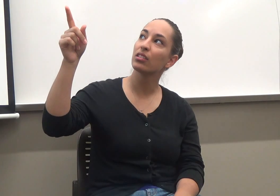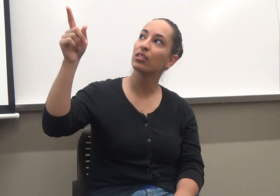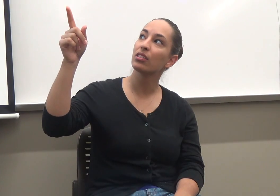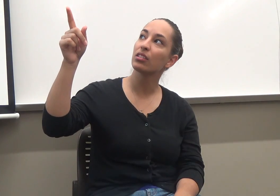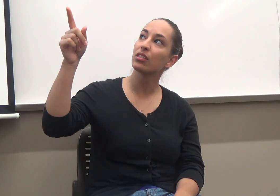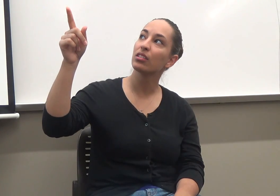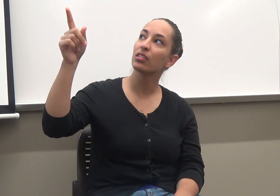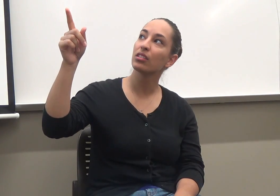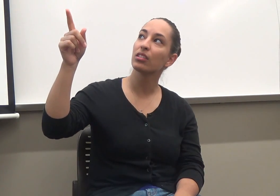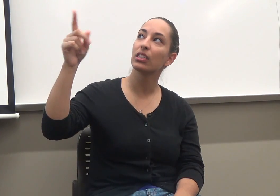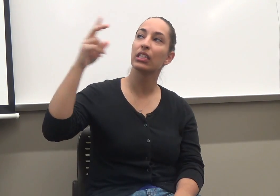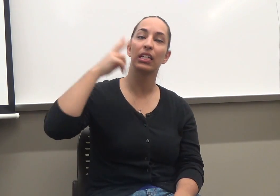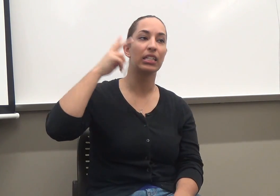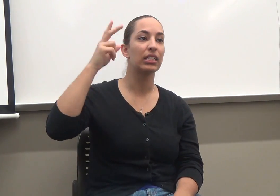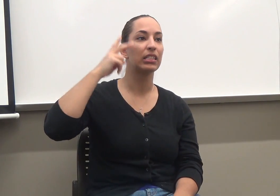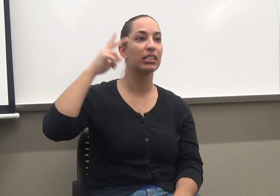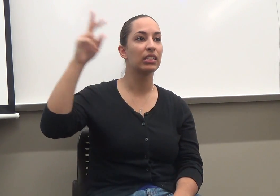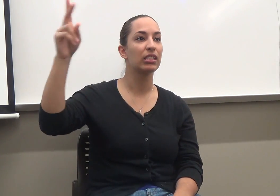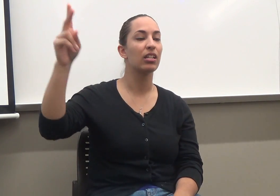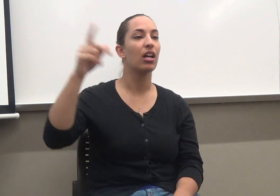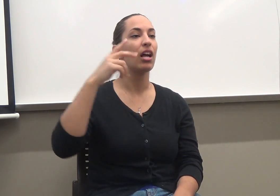those entries is